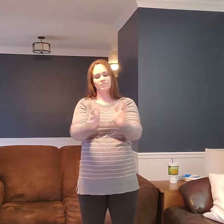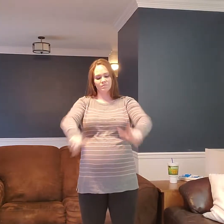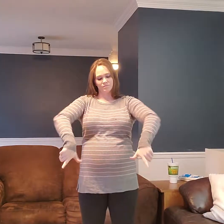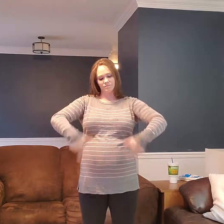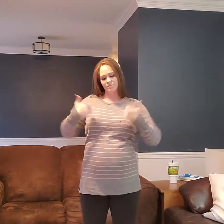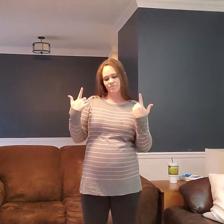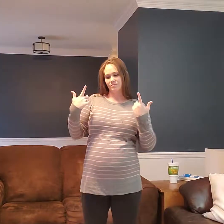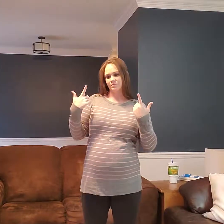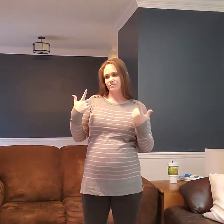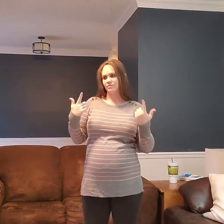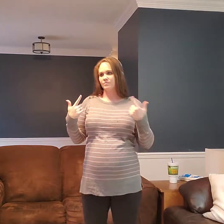of life